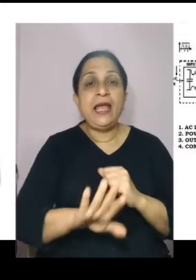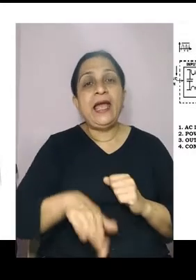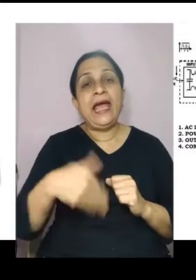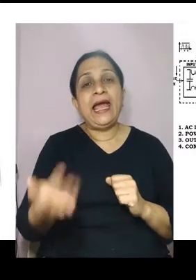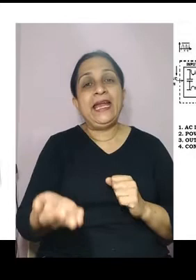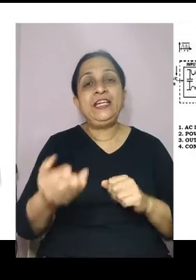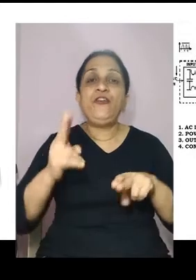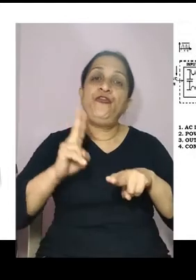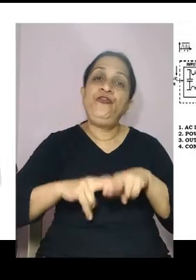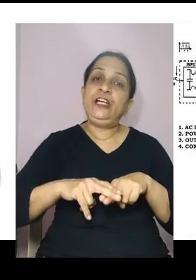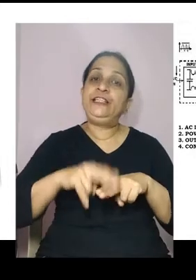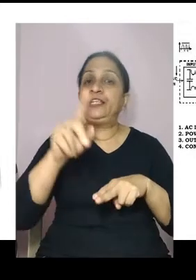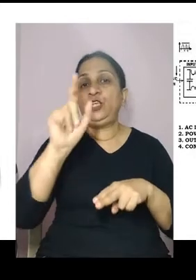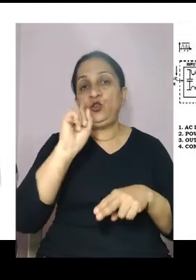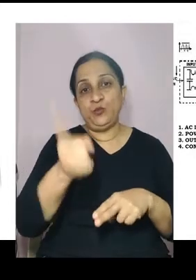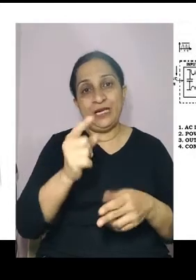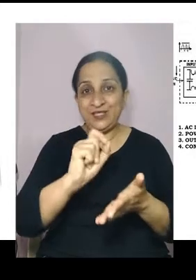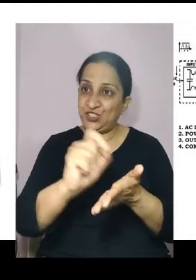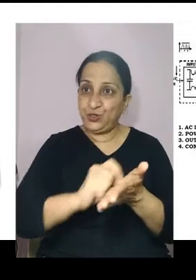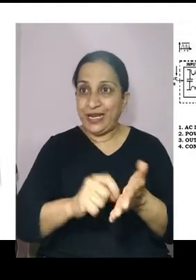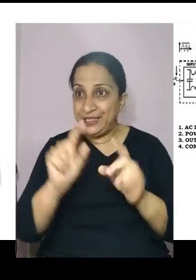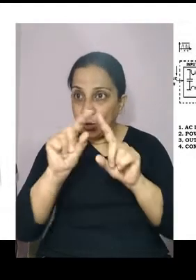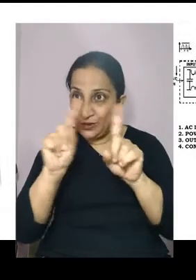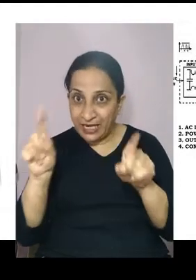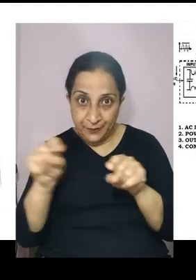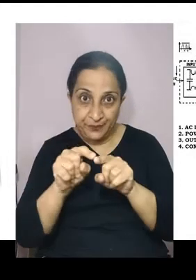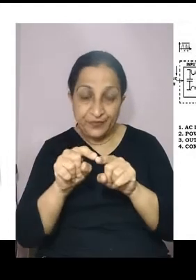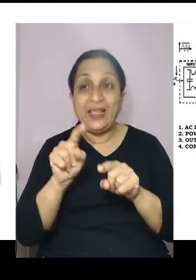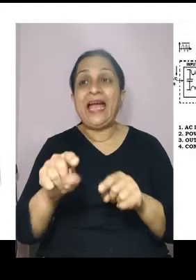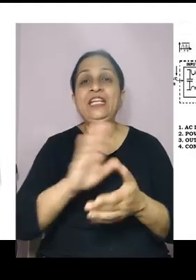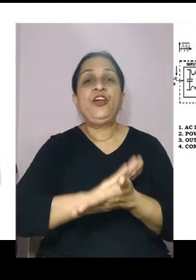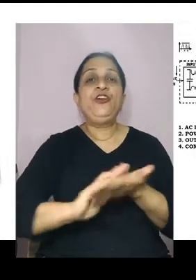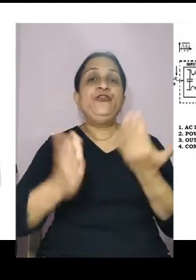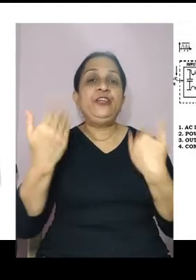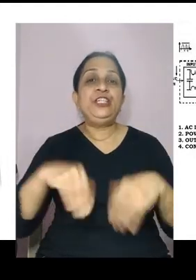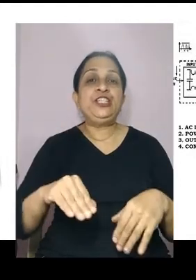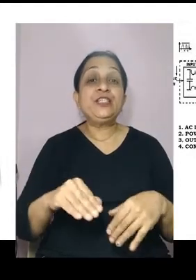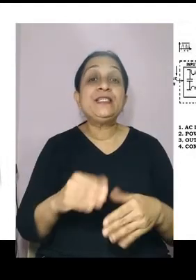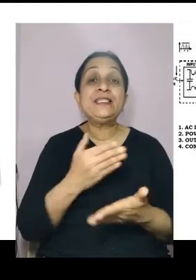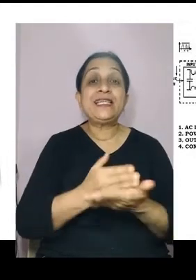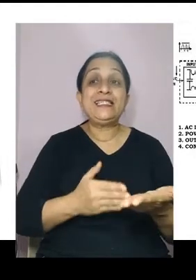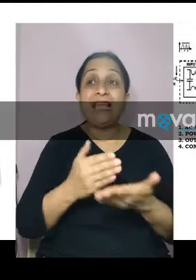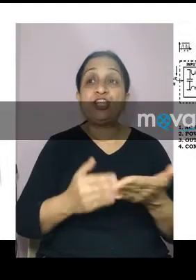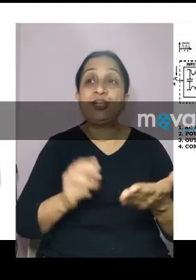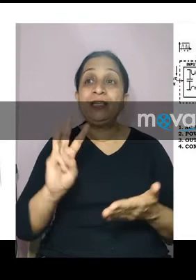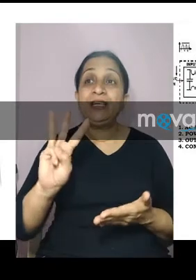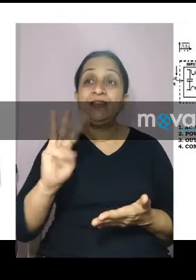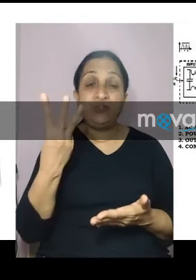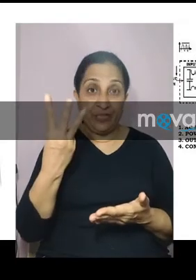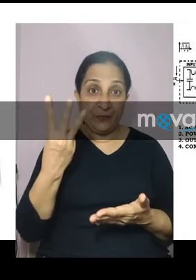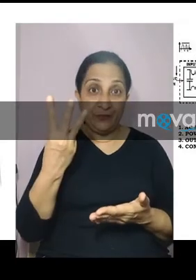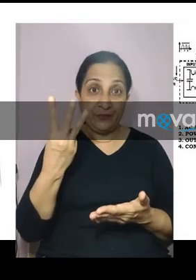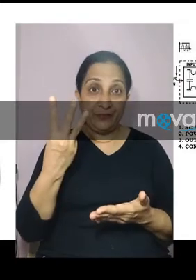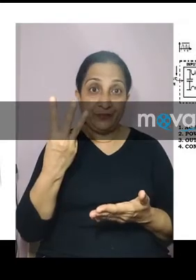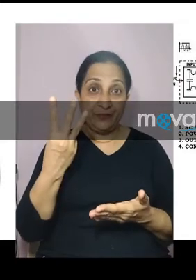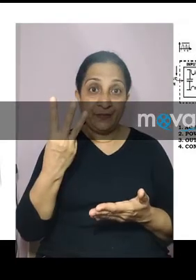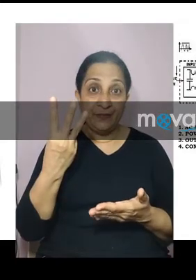rectification and filtering. You must write down there. That finishes the section